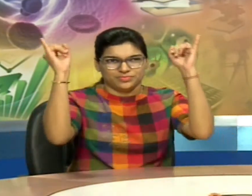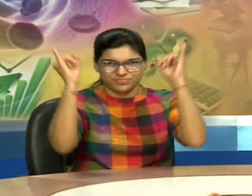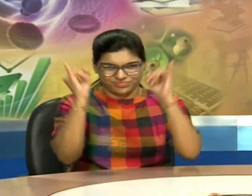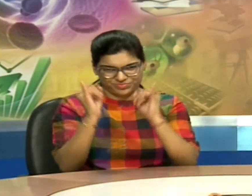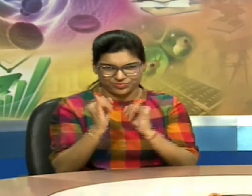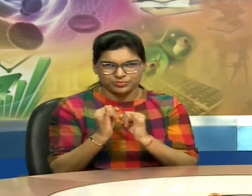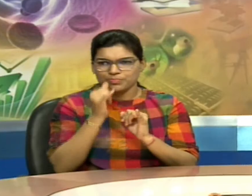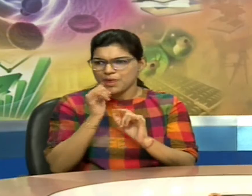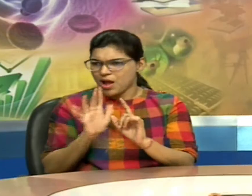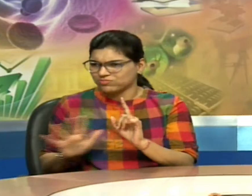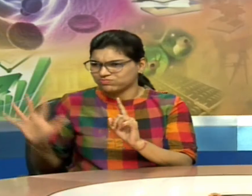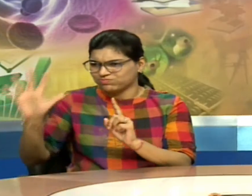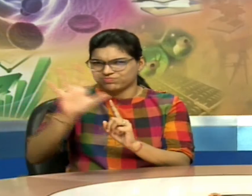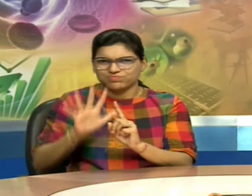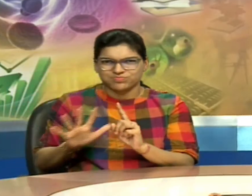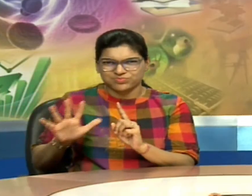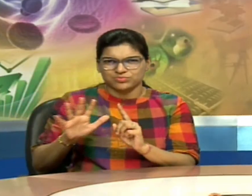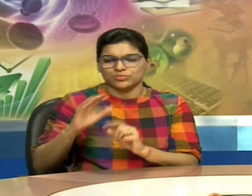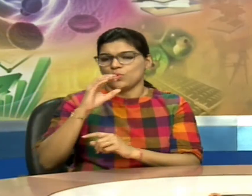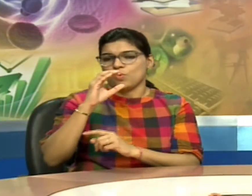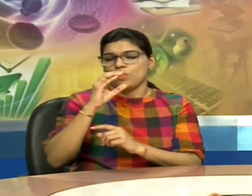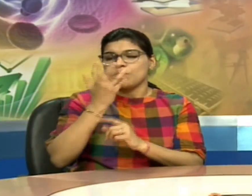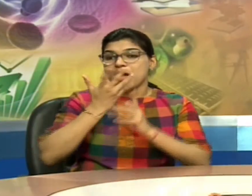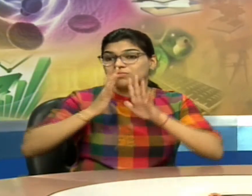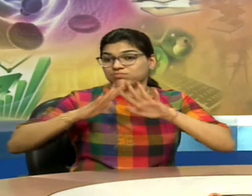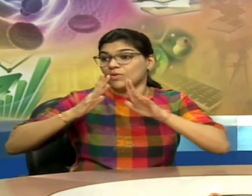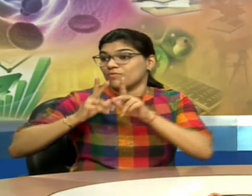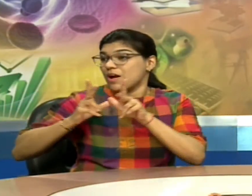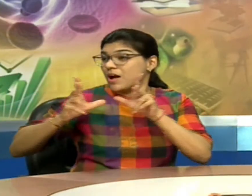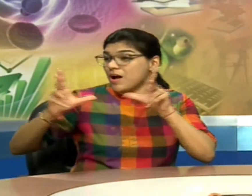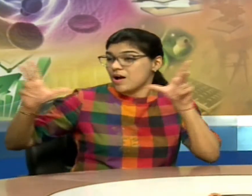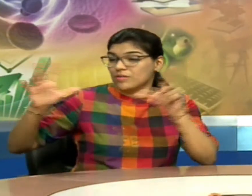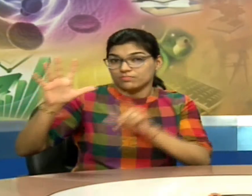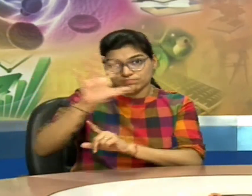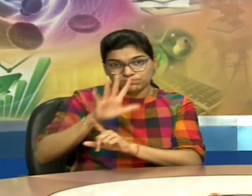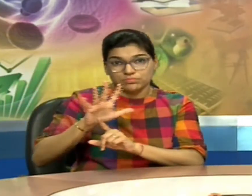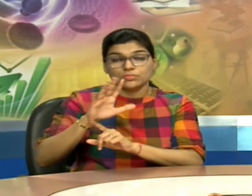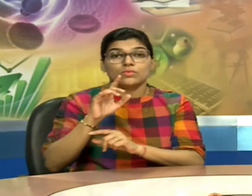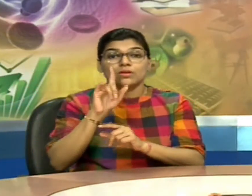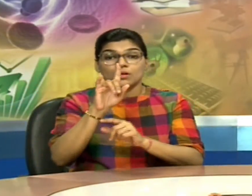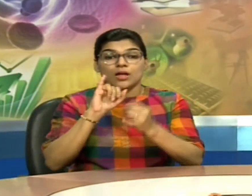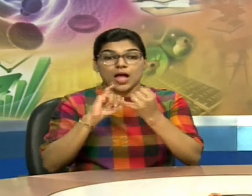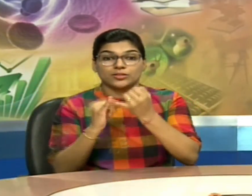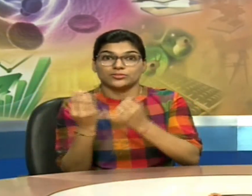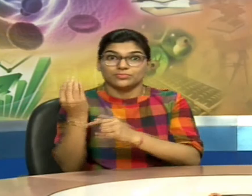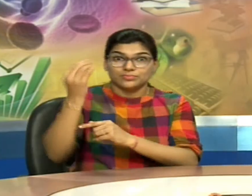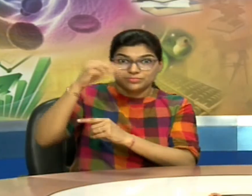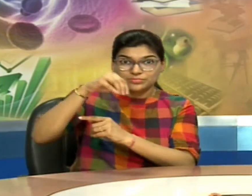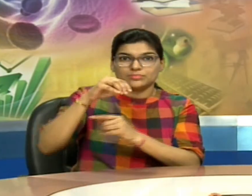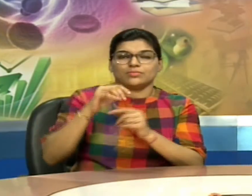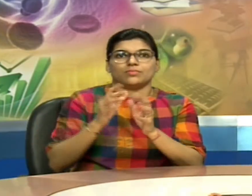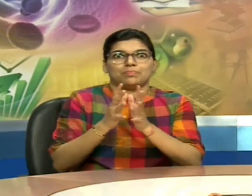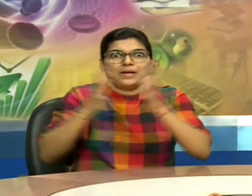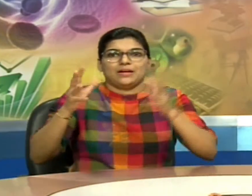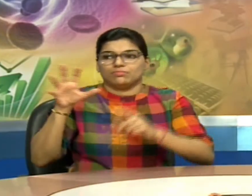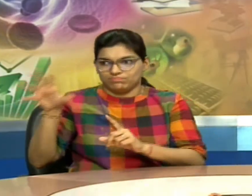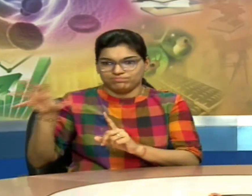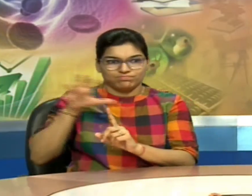Oceans. Like in India, in South India, we can see Indian